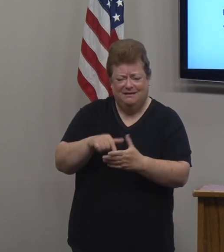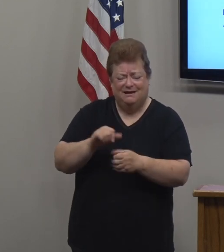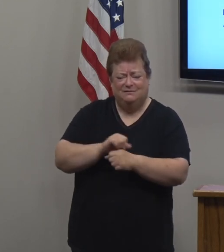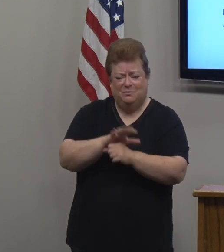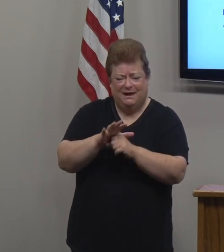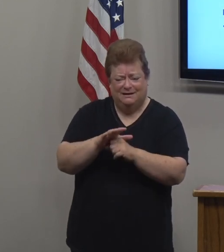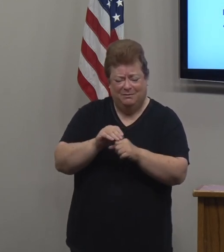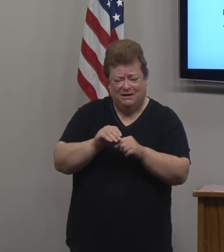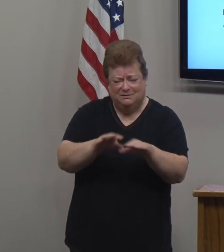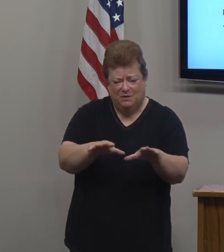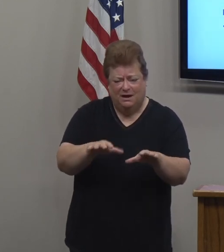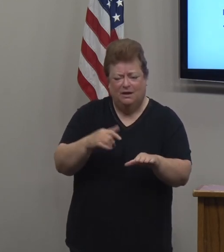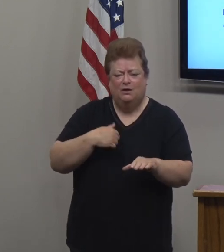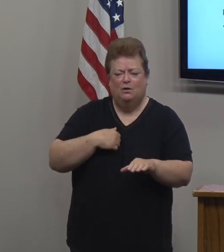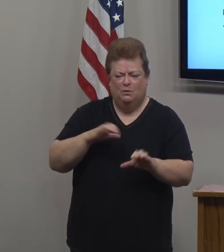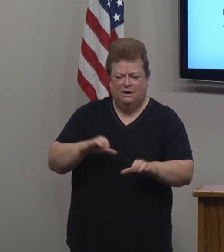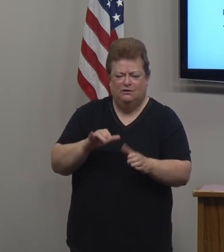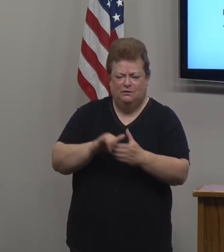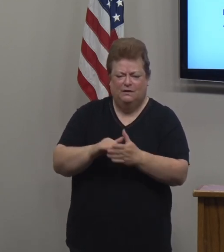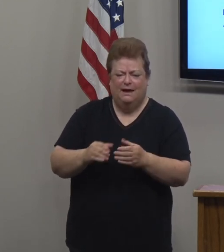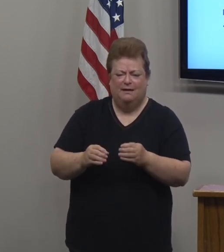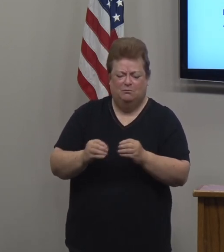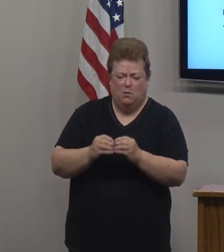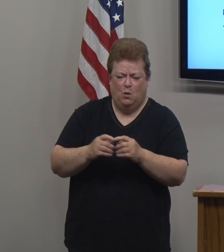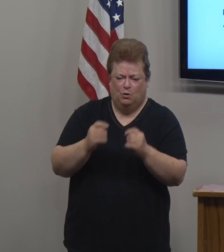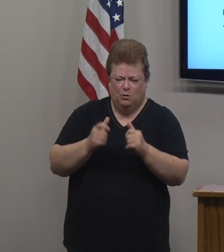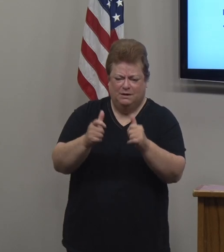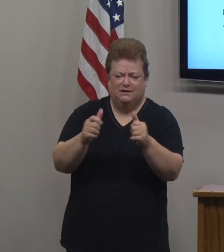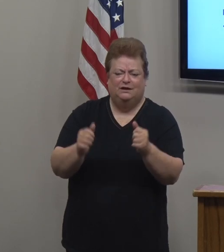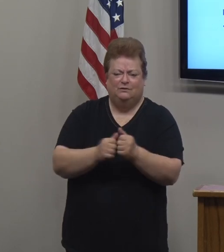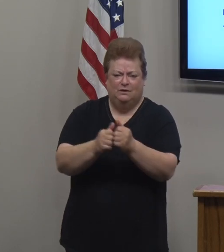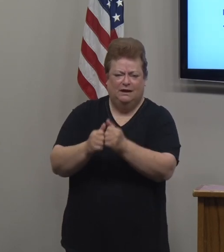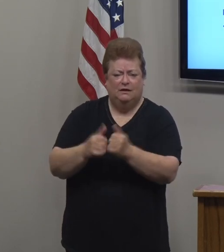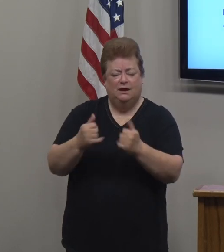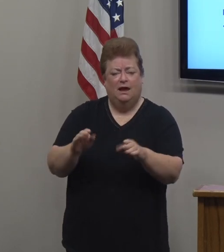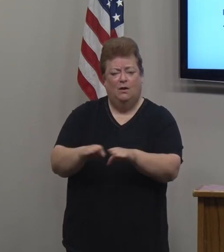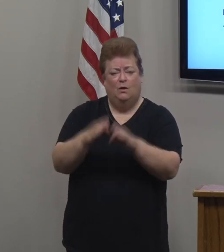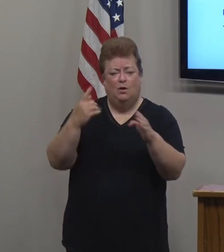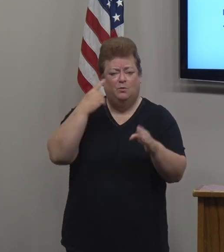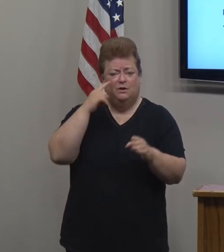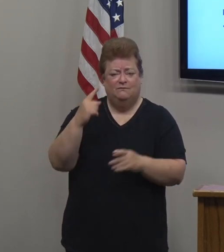and we'll do it more quickly together. With that, we'd like to open up the briefing for questions.